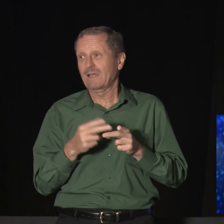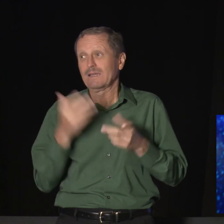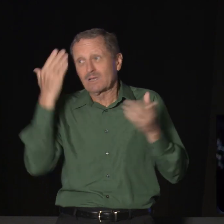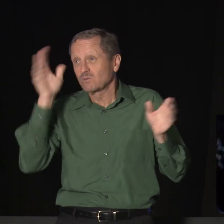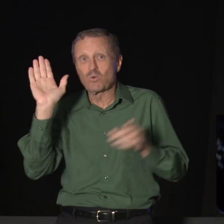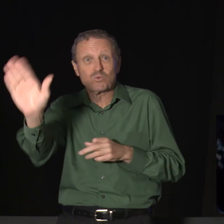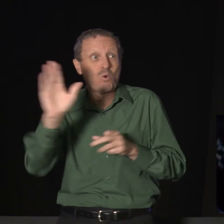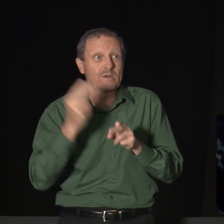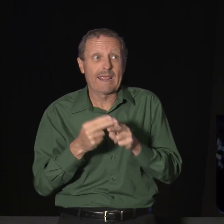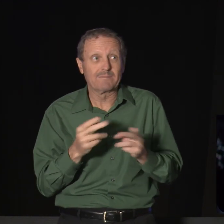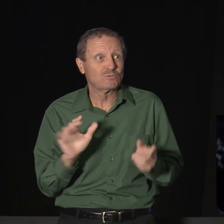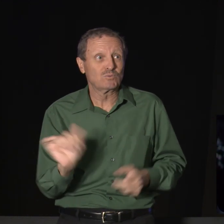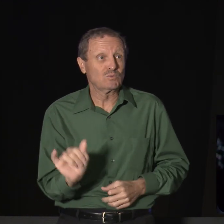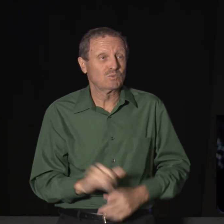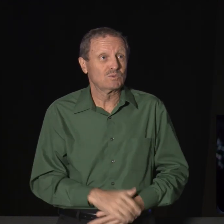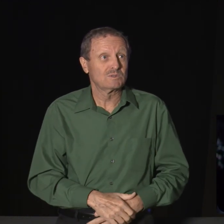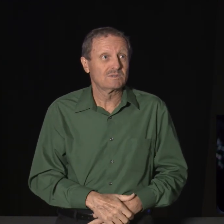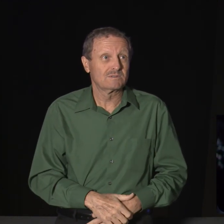yours.